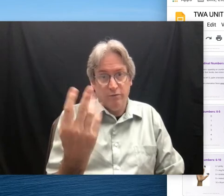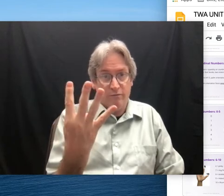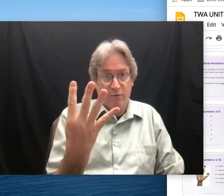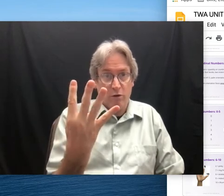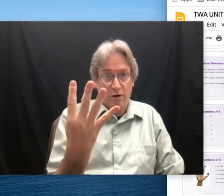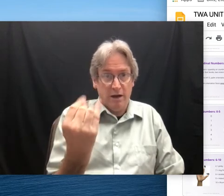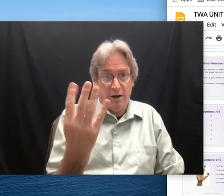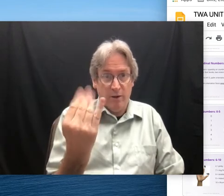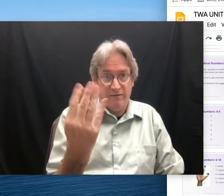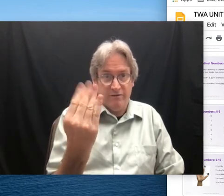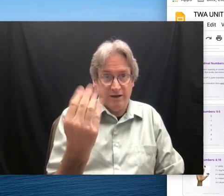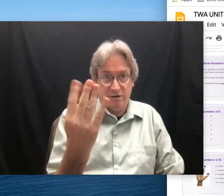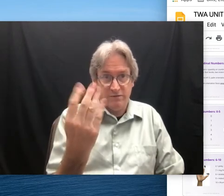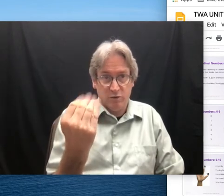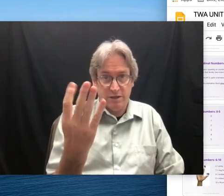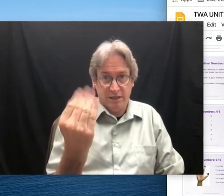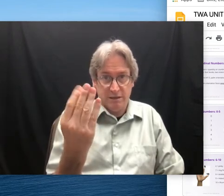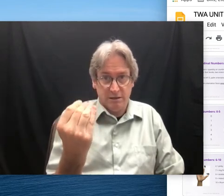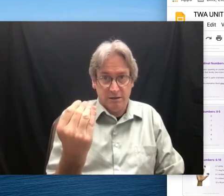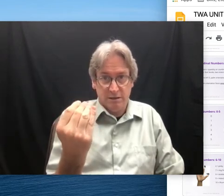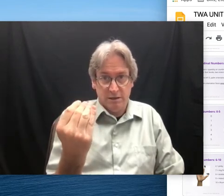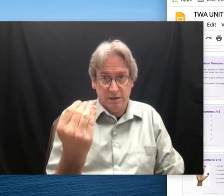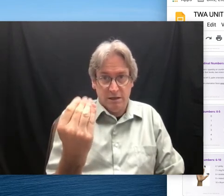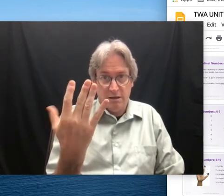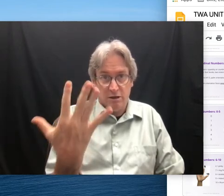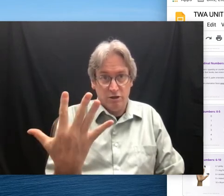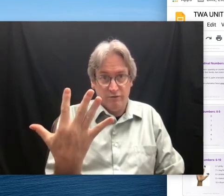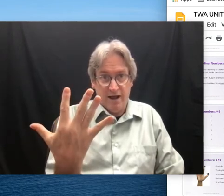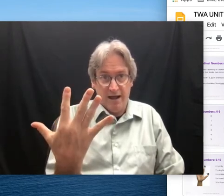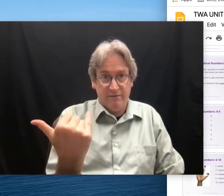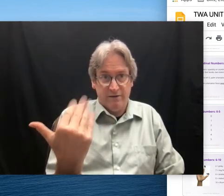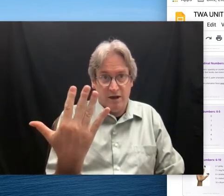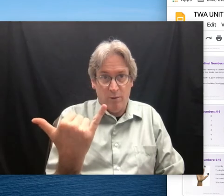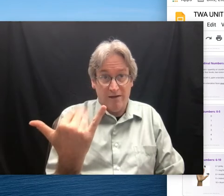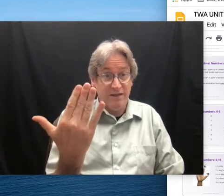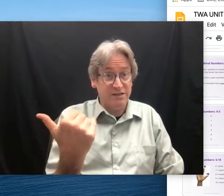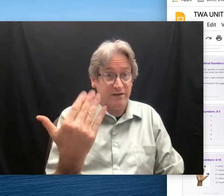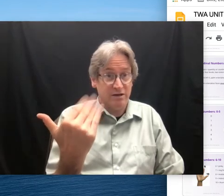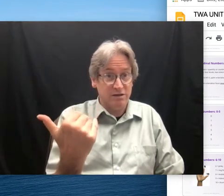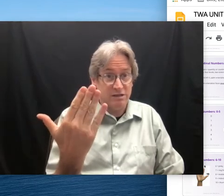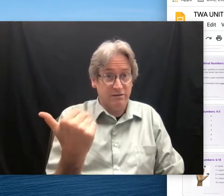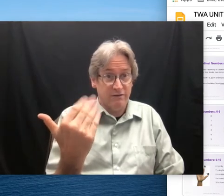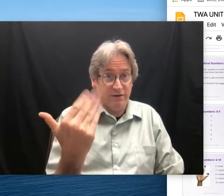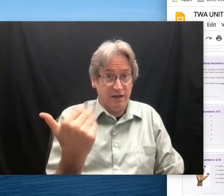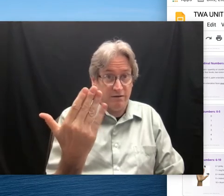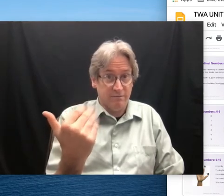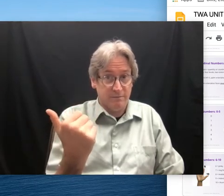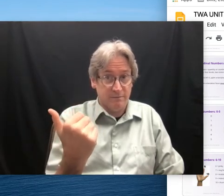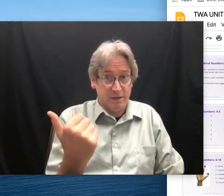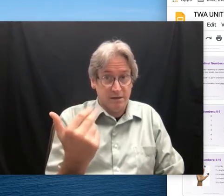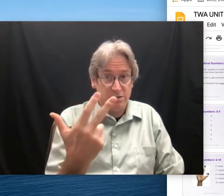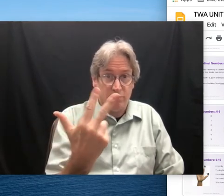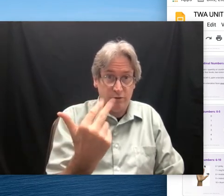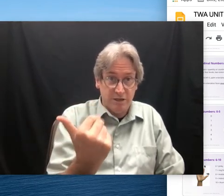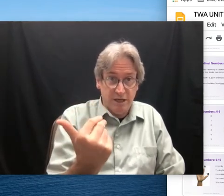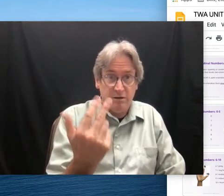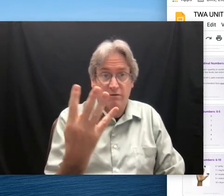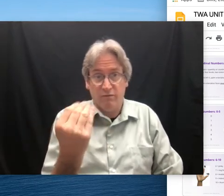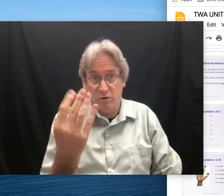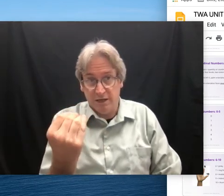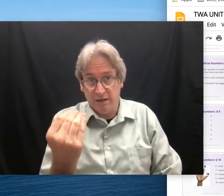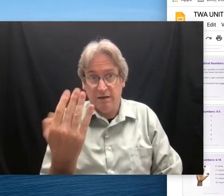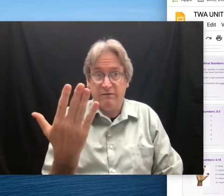do 4 and wave the fingers, 14. Do 5 and wave these fingers, 15. So